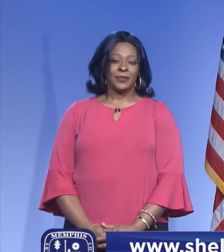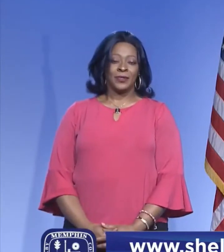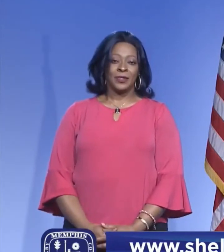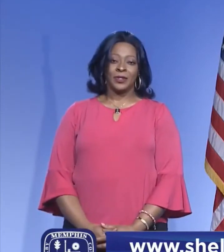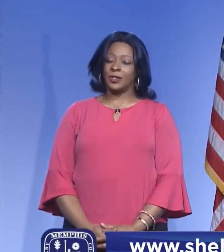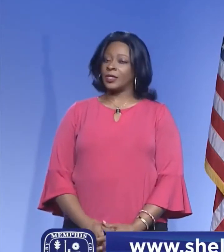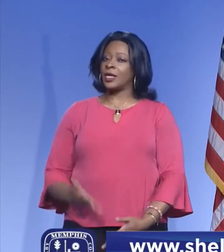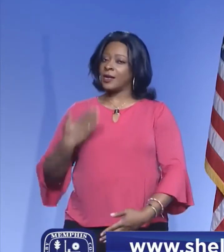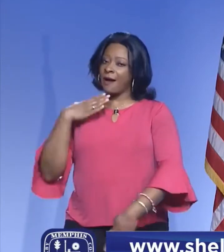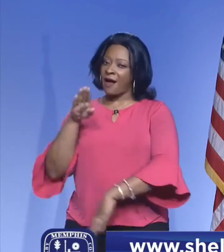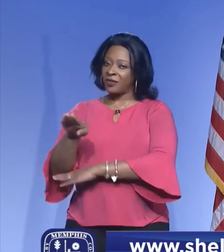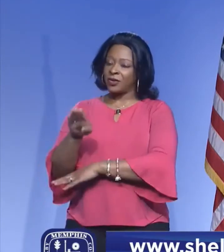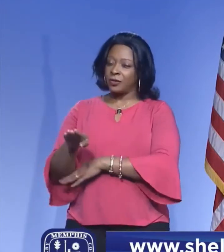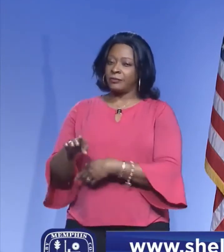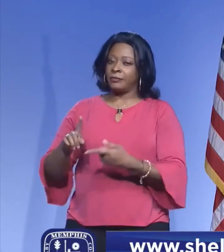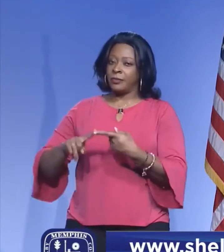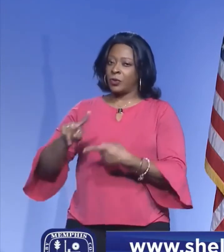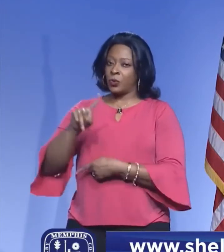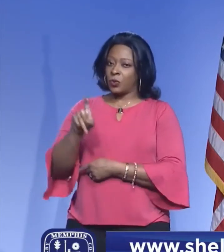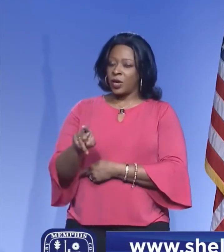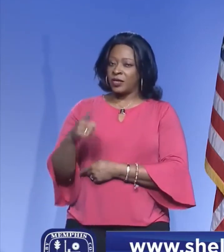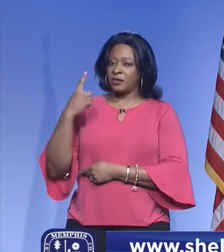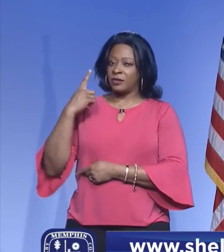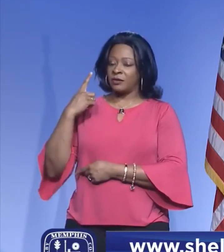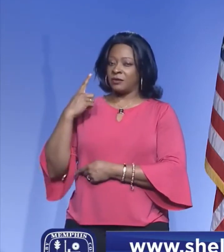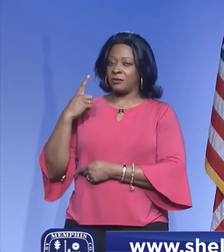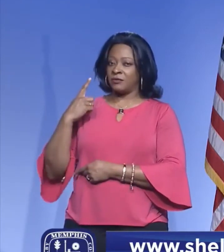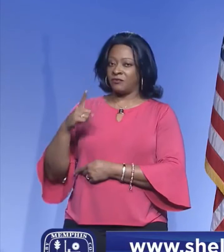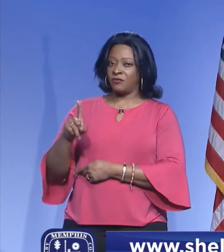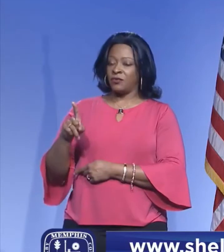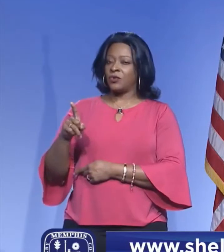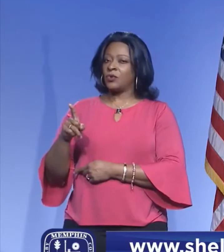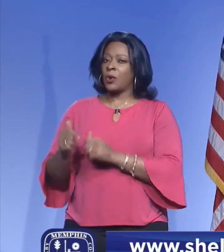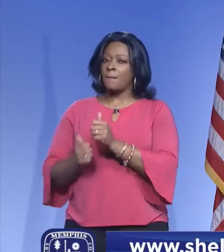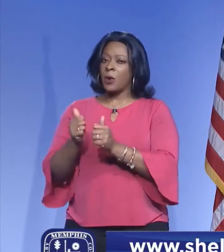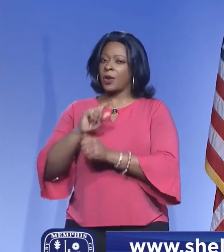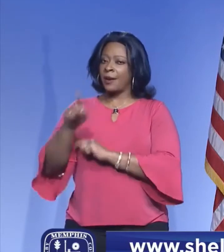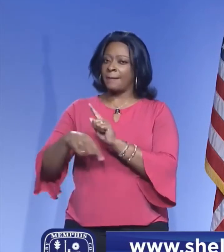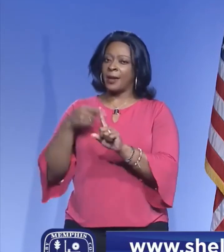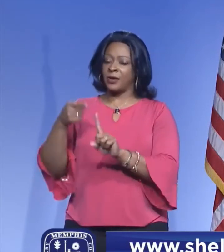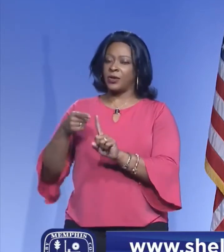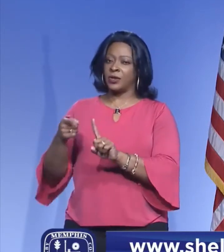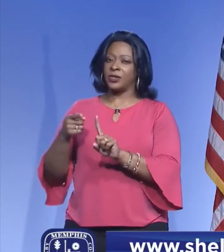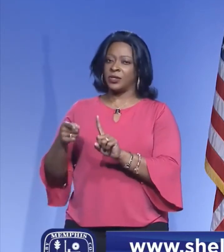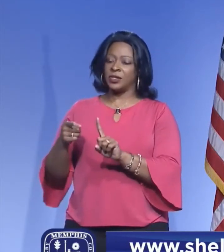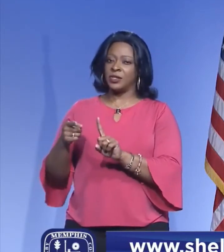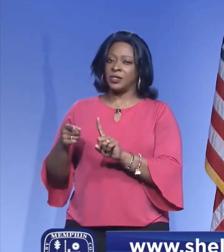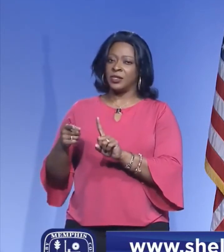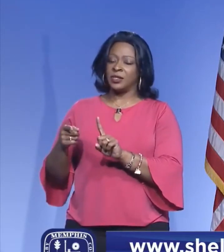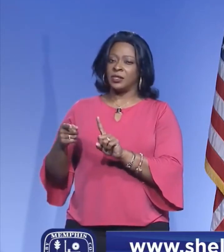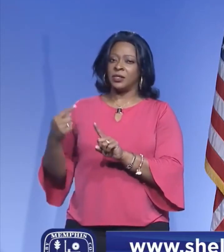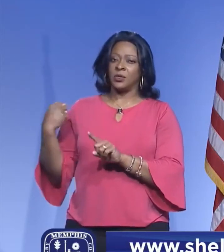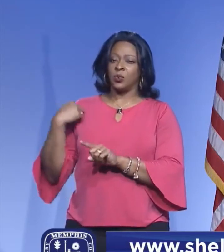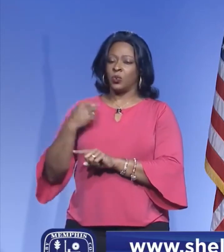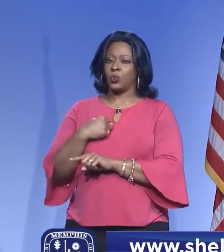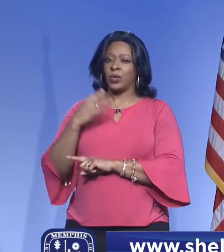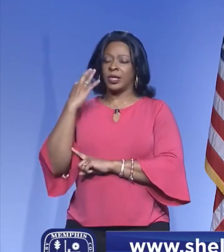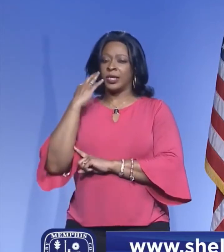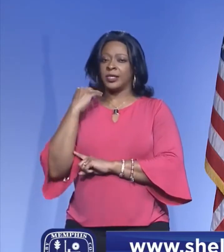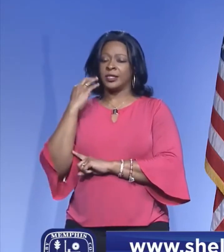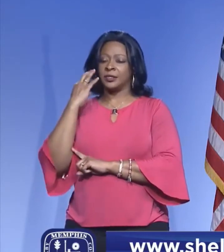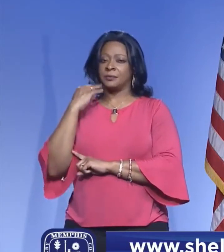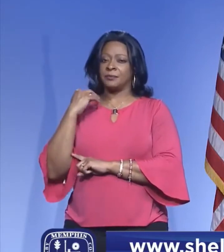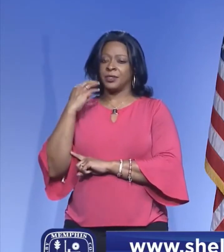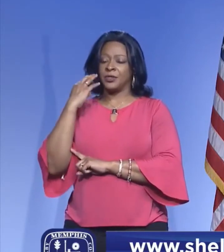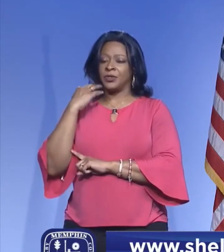Good afternoon. My questions are mostly about the case numbers right now. I know we are